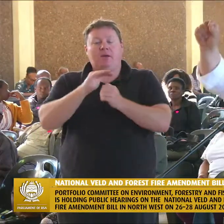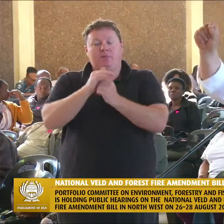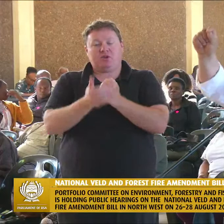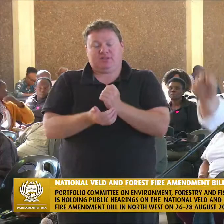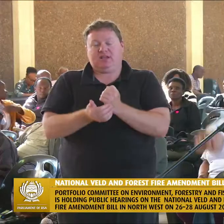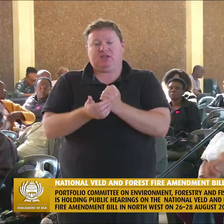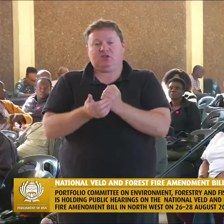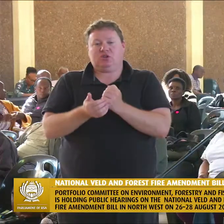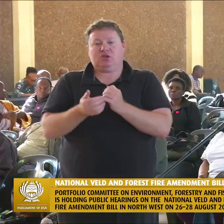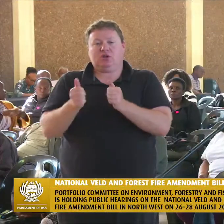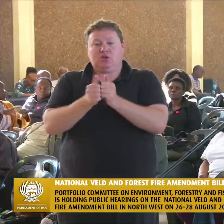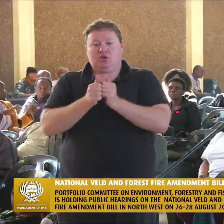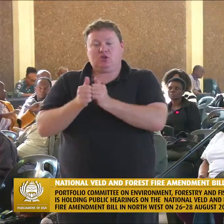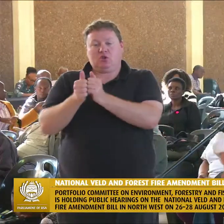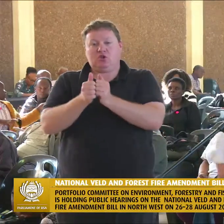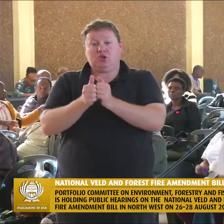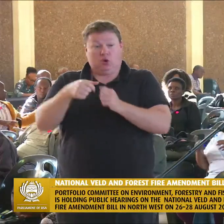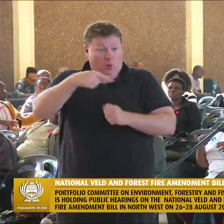the course